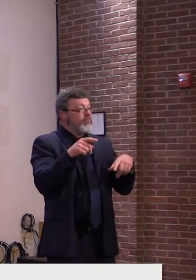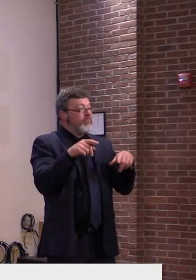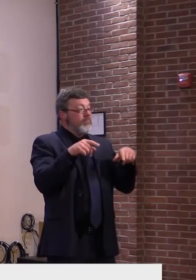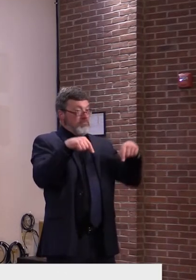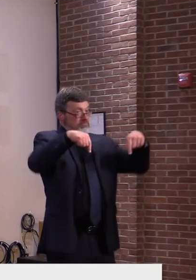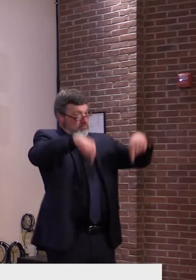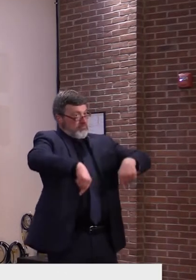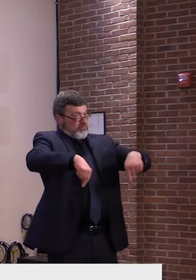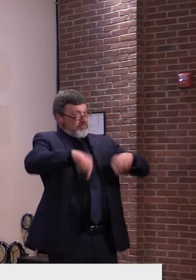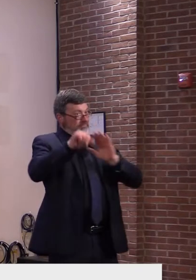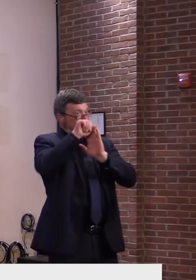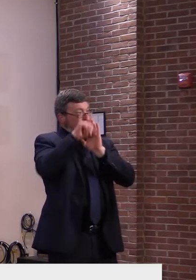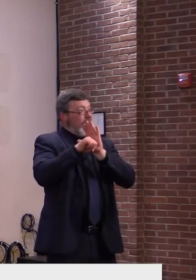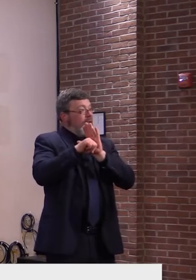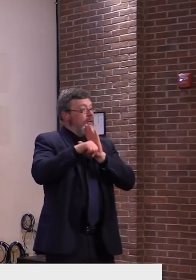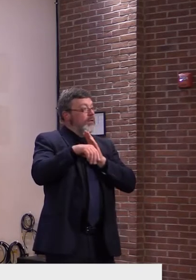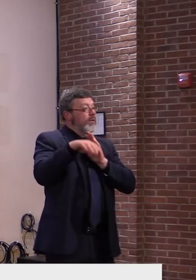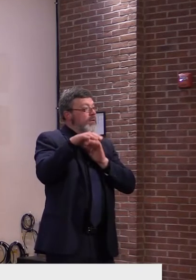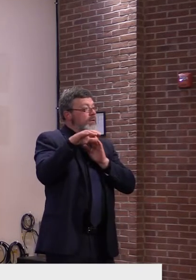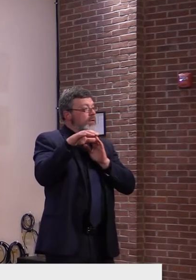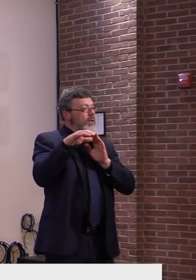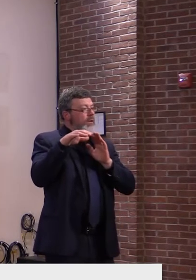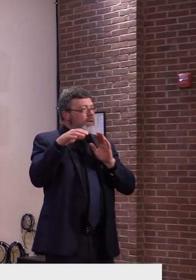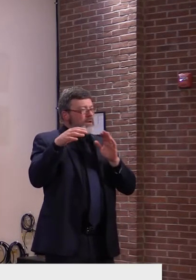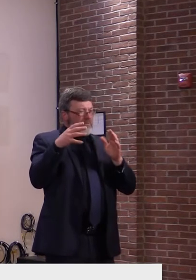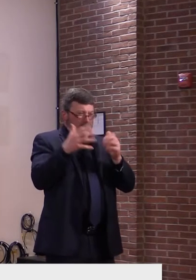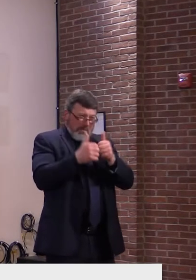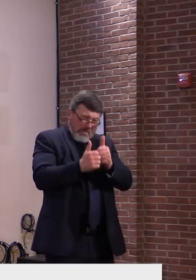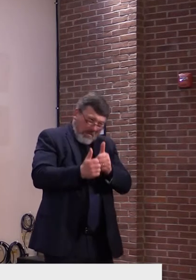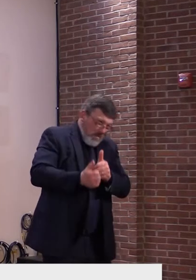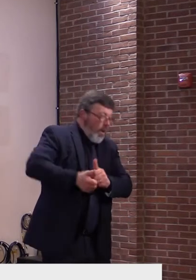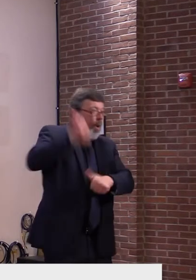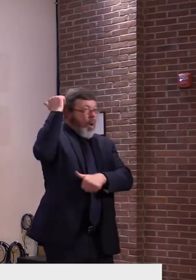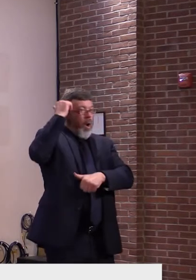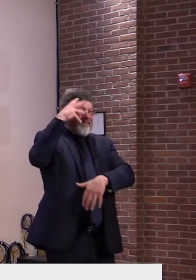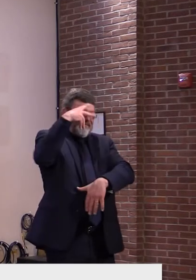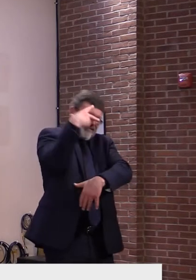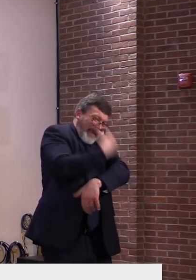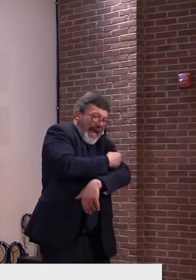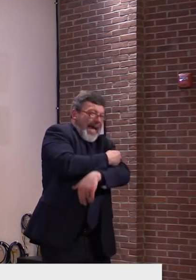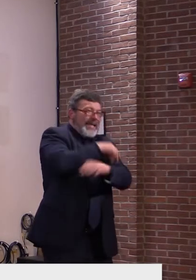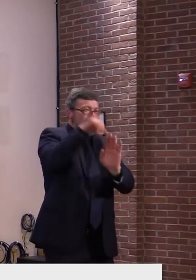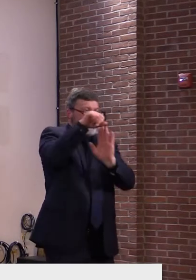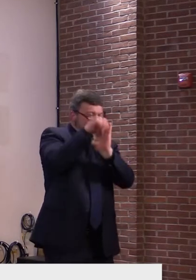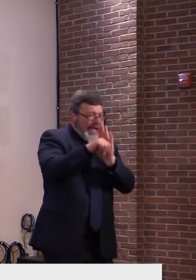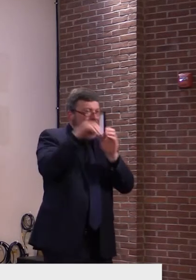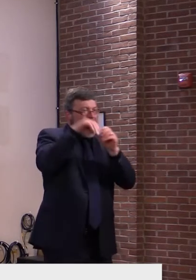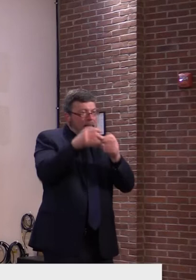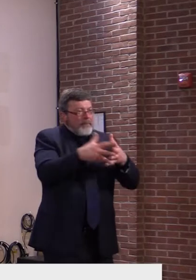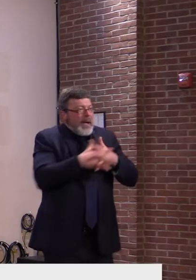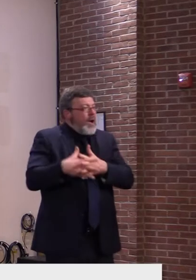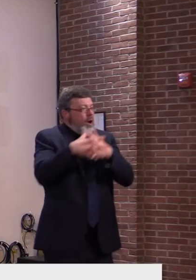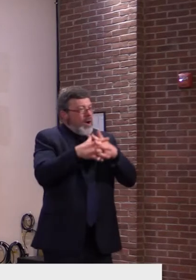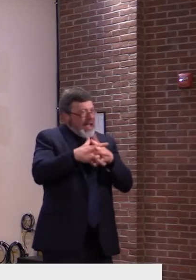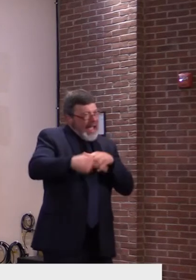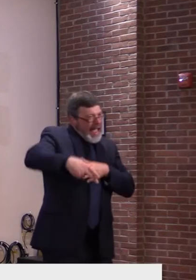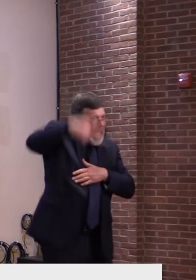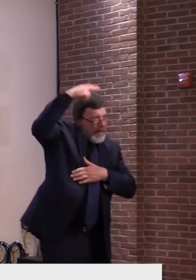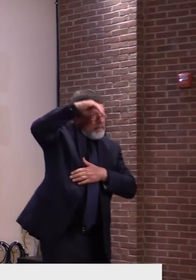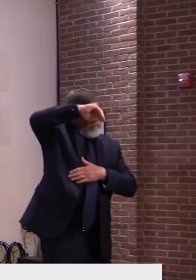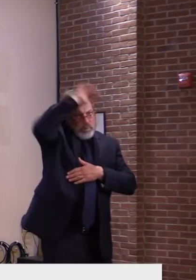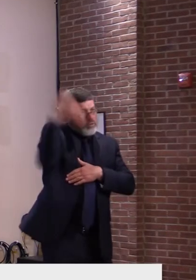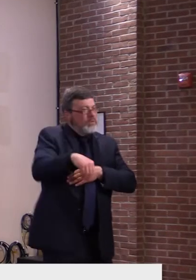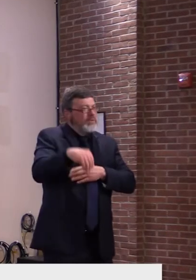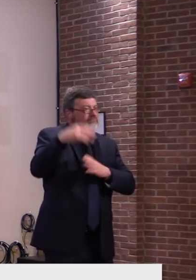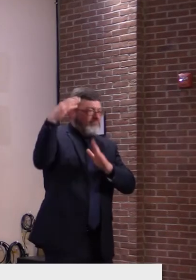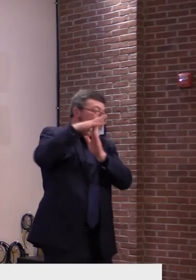highest vaccinated state, one of the highest vaccinated states in the country. So when you compare apples to apples, the rate